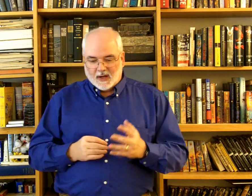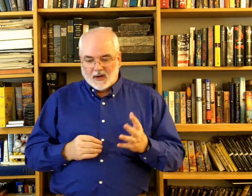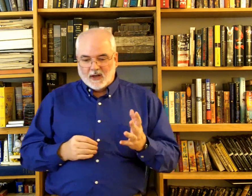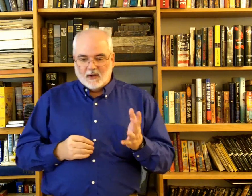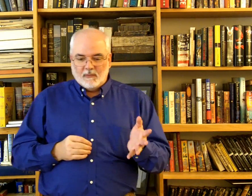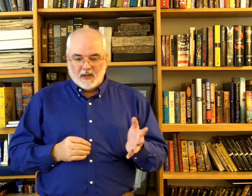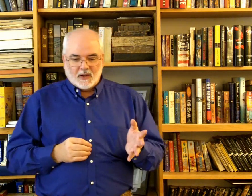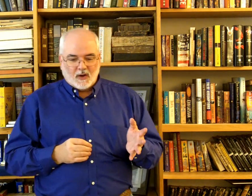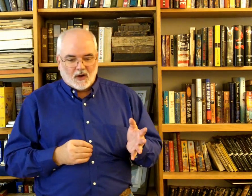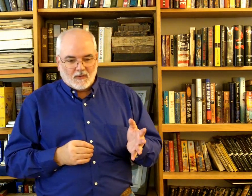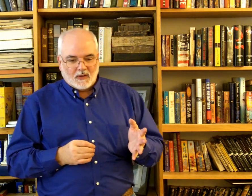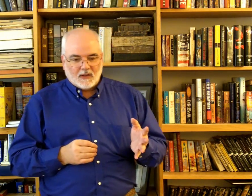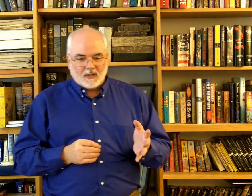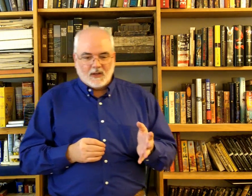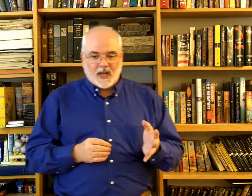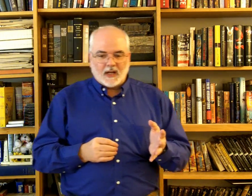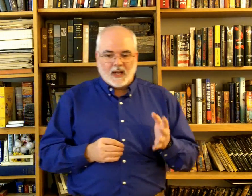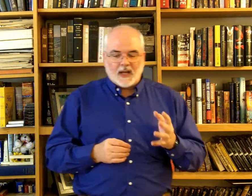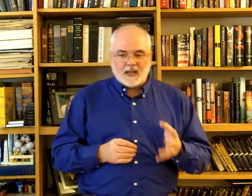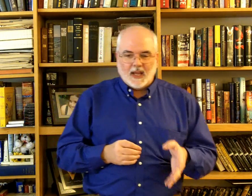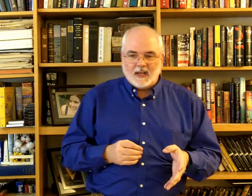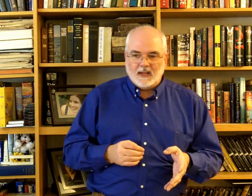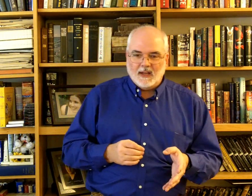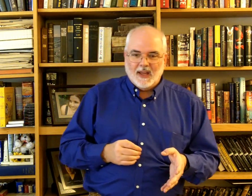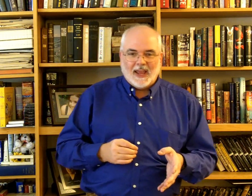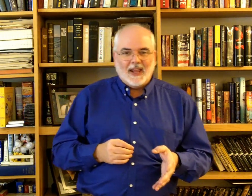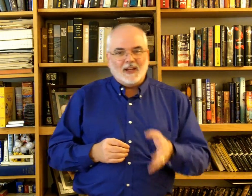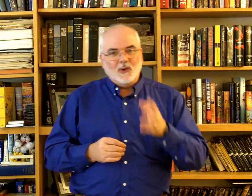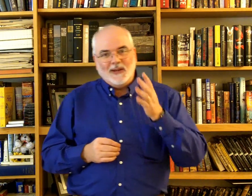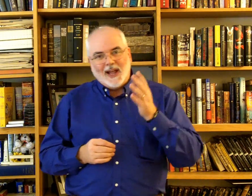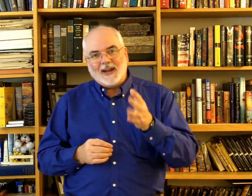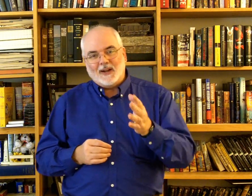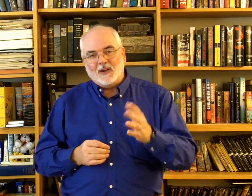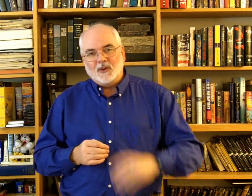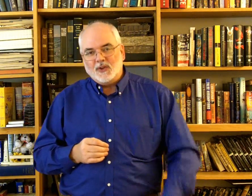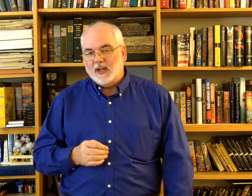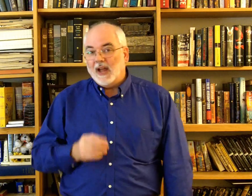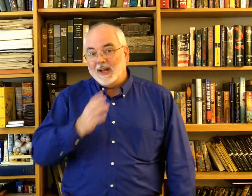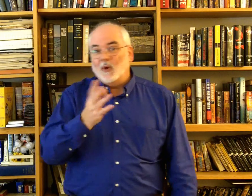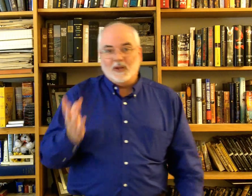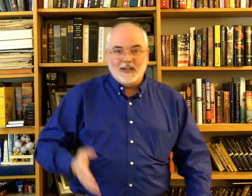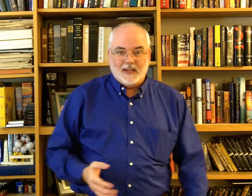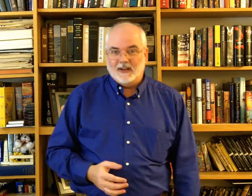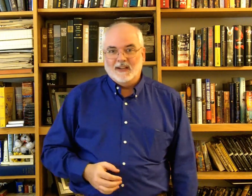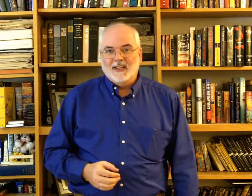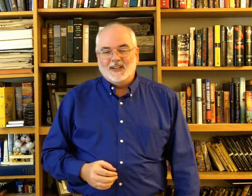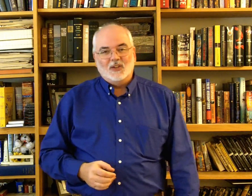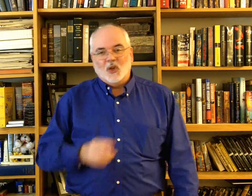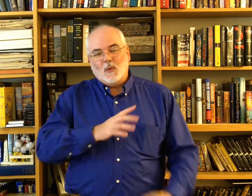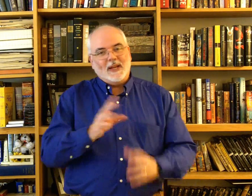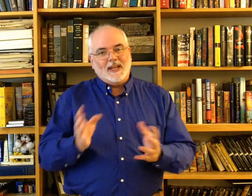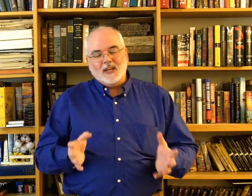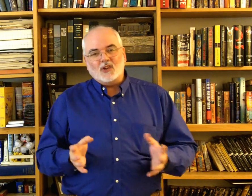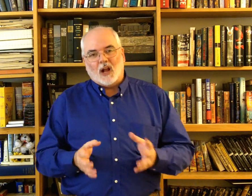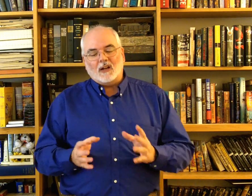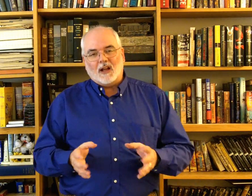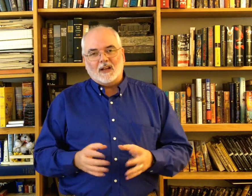Alright, you've been to the carnival, you've gotten cotton candy, and you got it on your chin. I know you did. There's no way to eat chocolate cotton